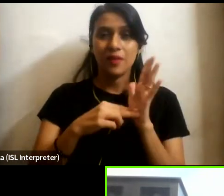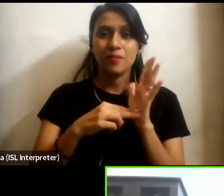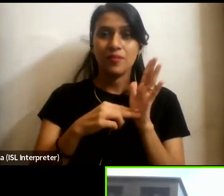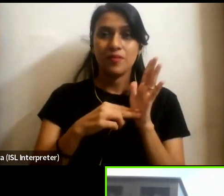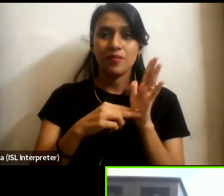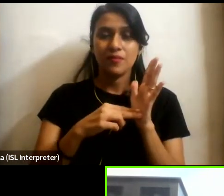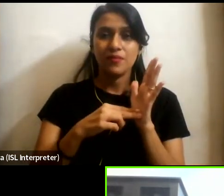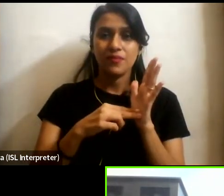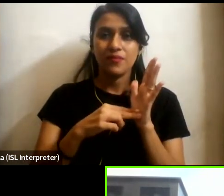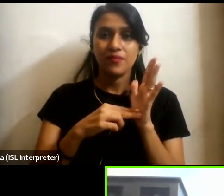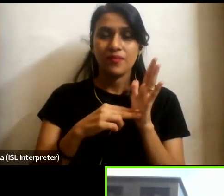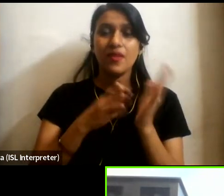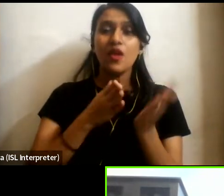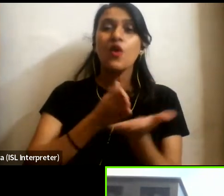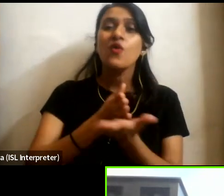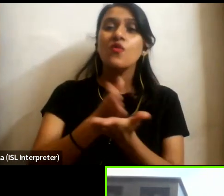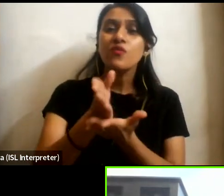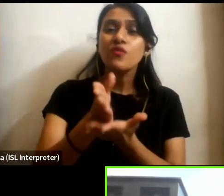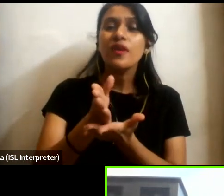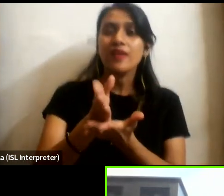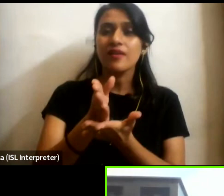way of